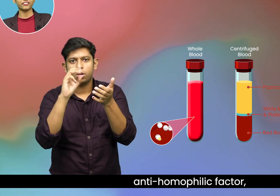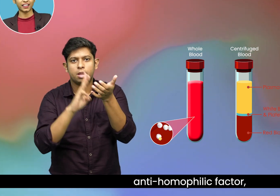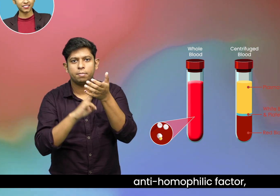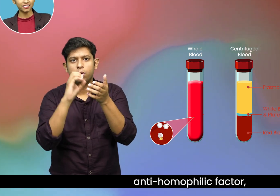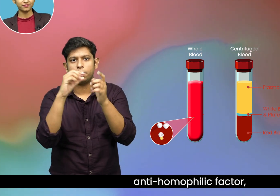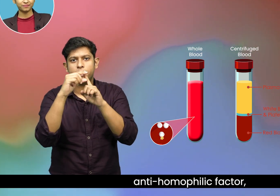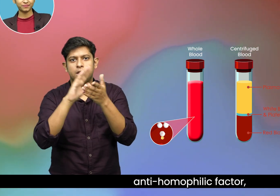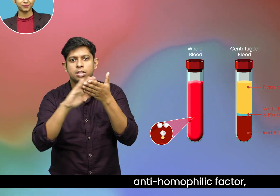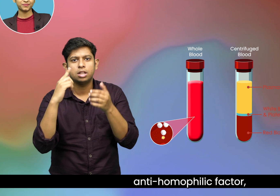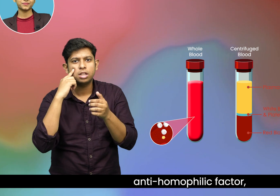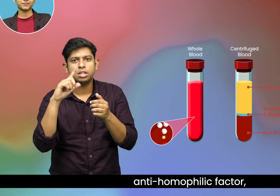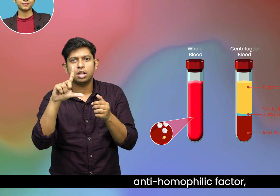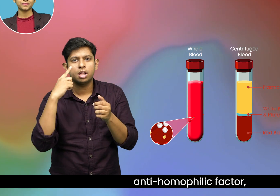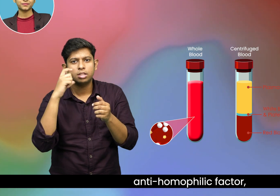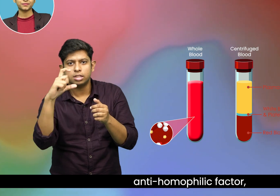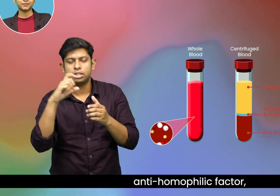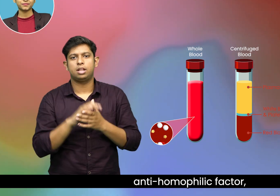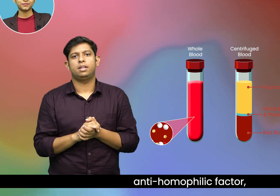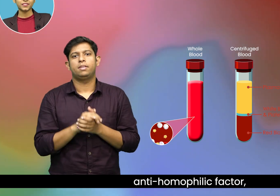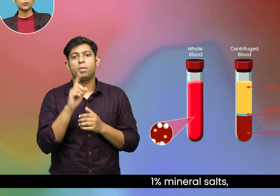anti-hemophilic factor,